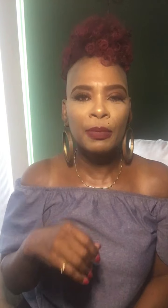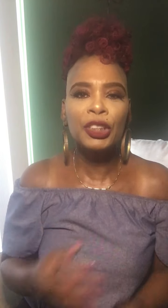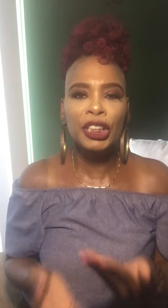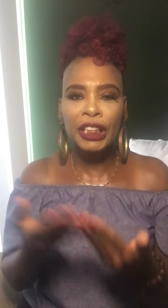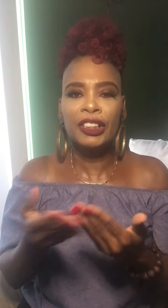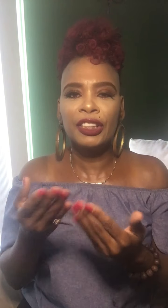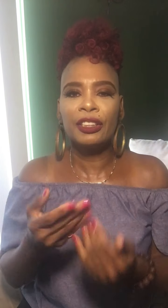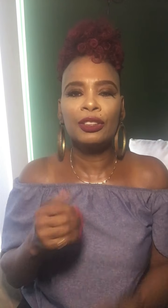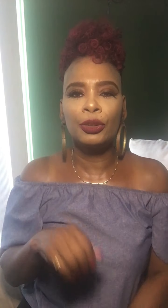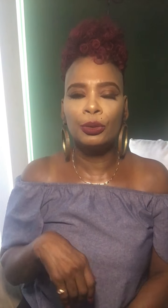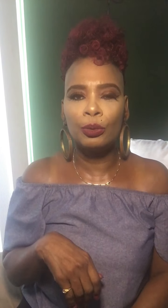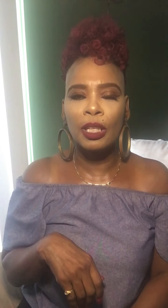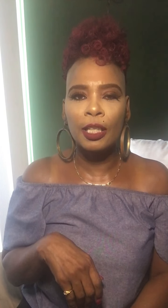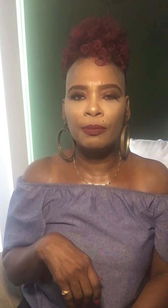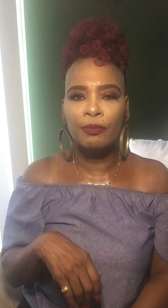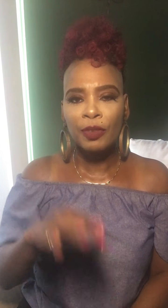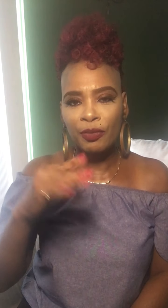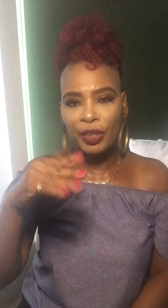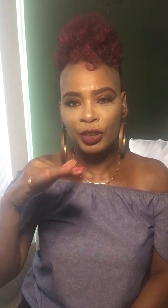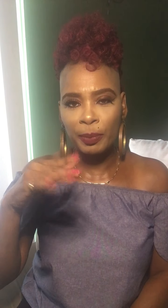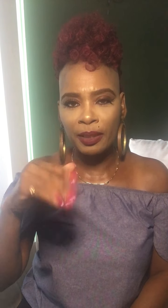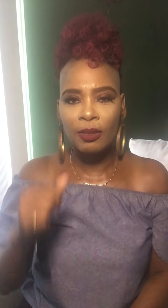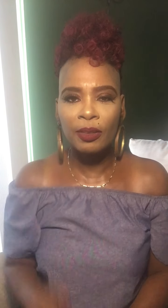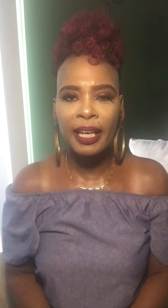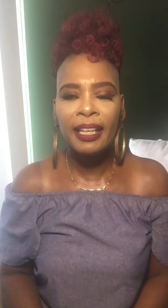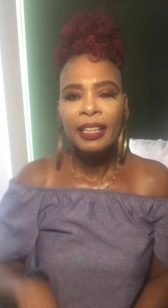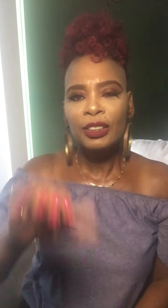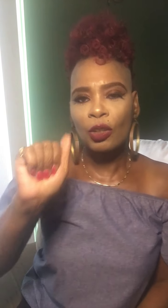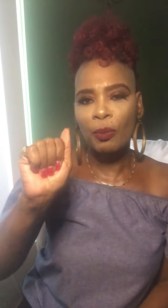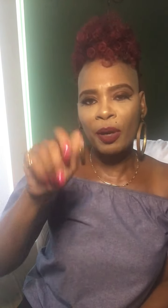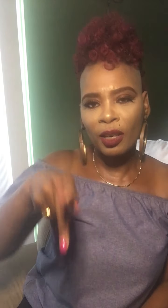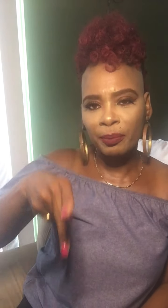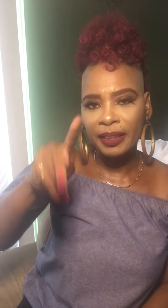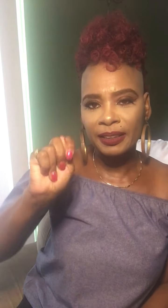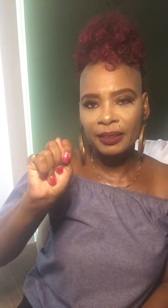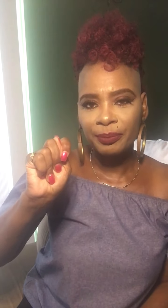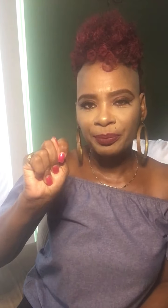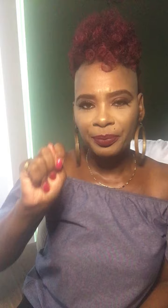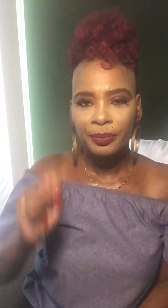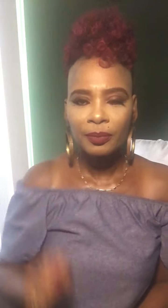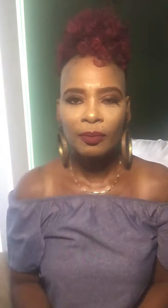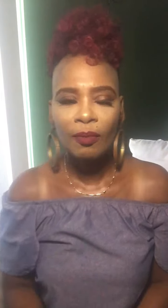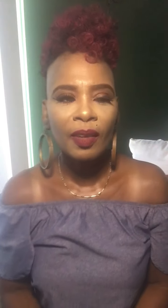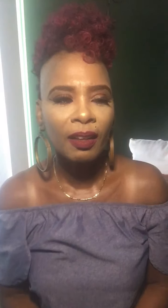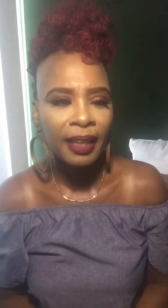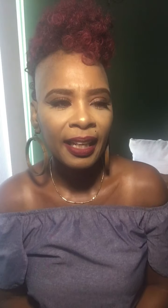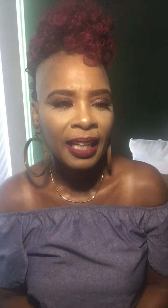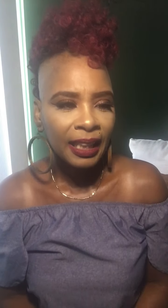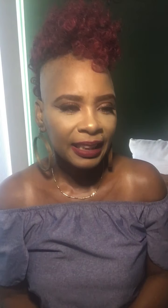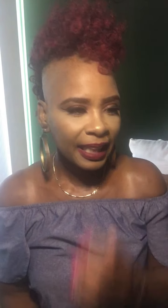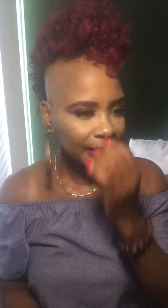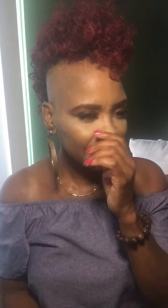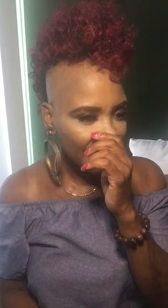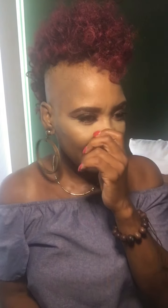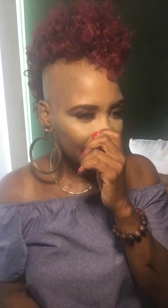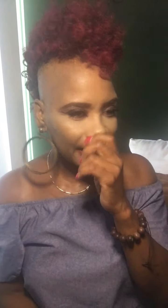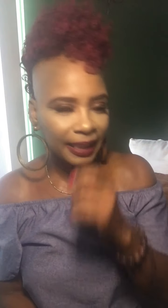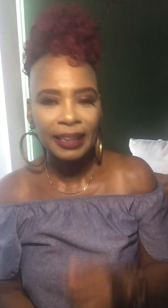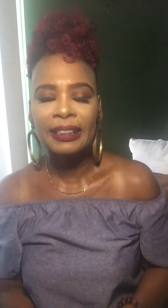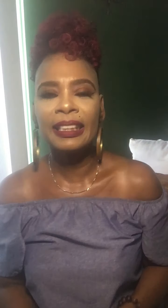much easier to finger spell. Okay? So apartment. Okay? The next sign is